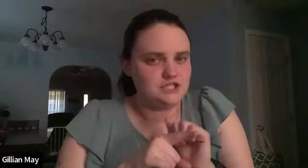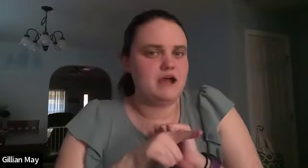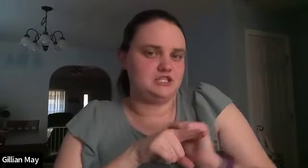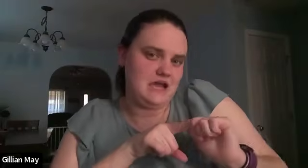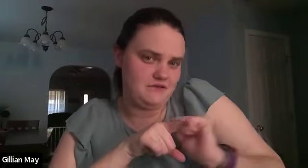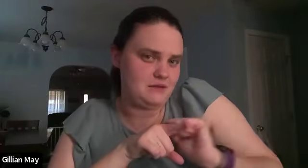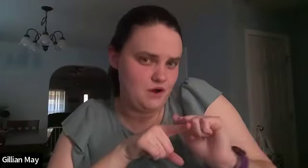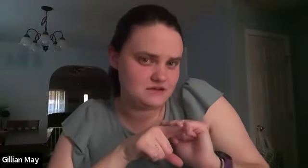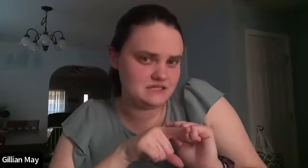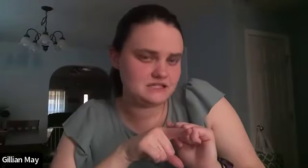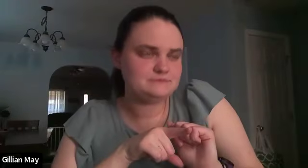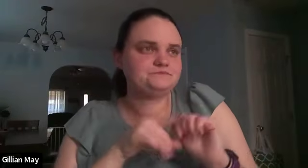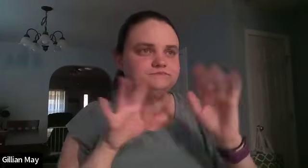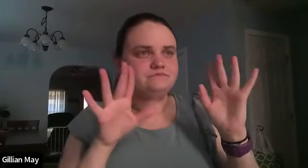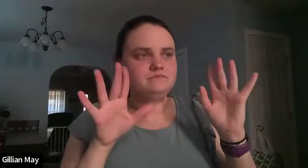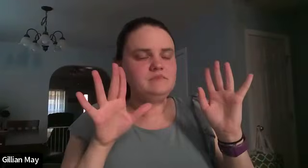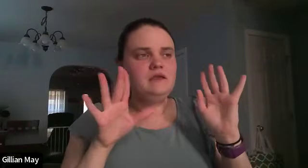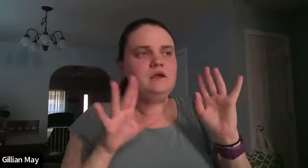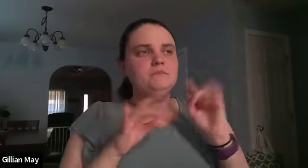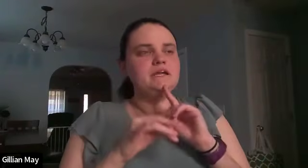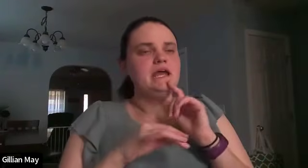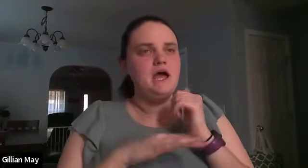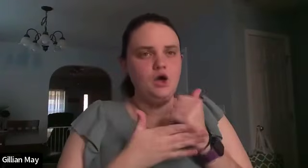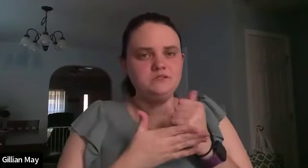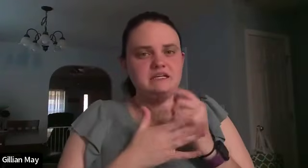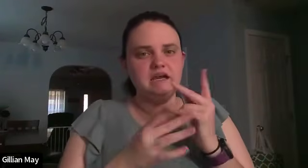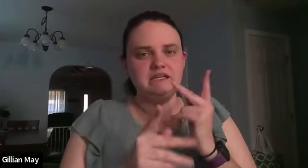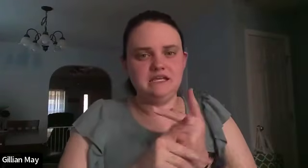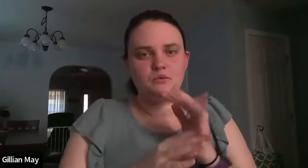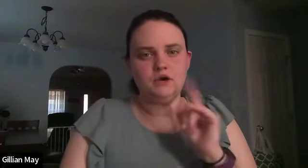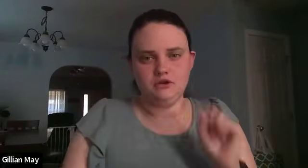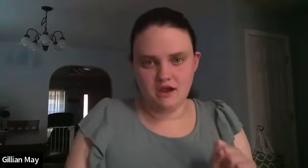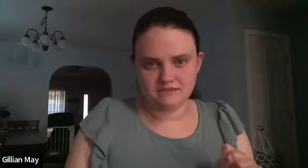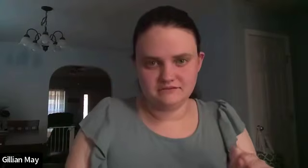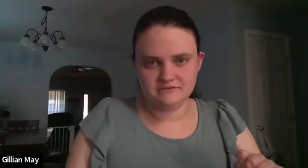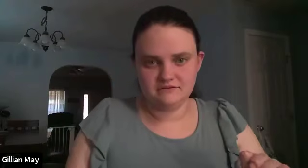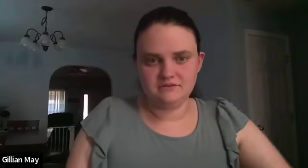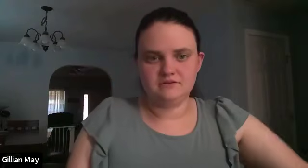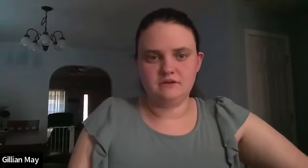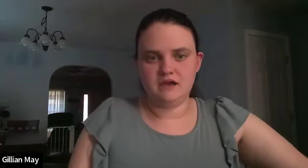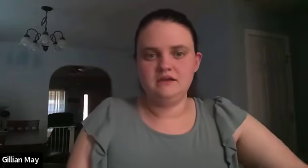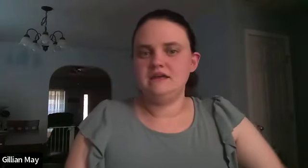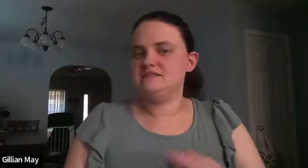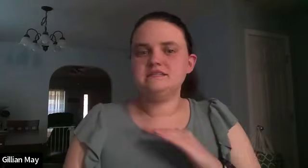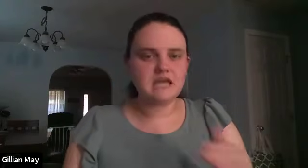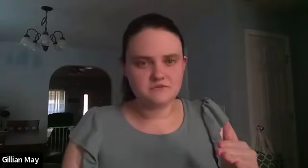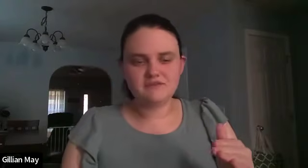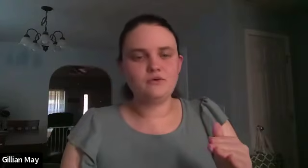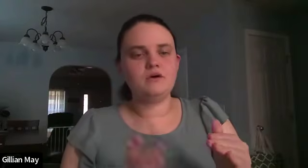you actually have that in practice, but it helps to kind of keep where you're at. Okay. It's the same thing for,